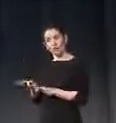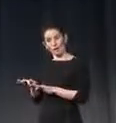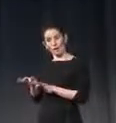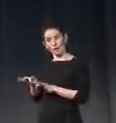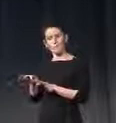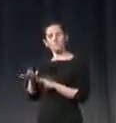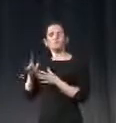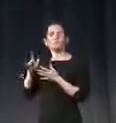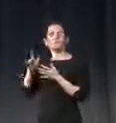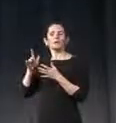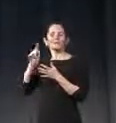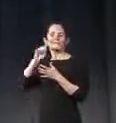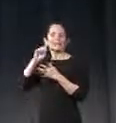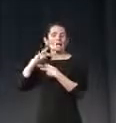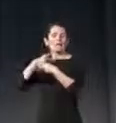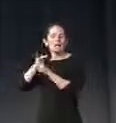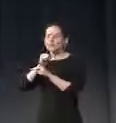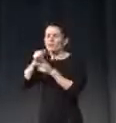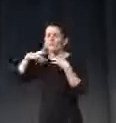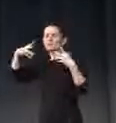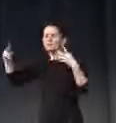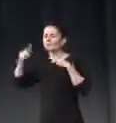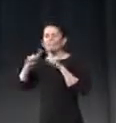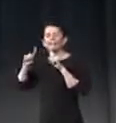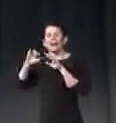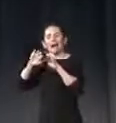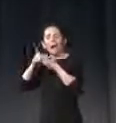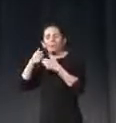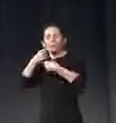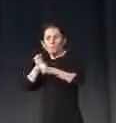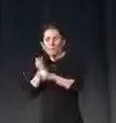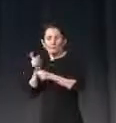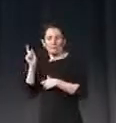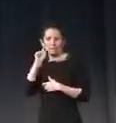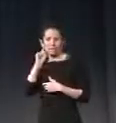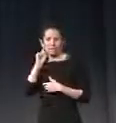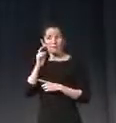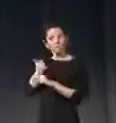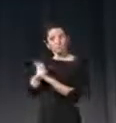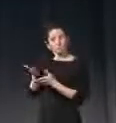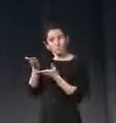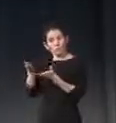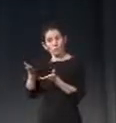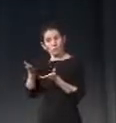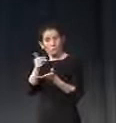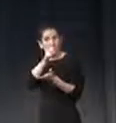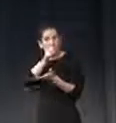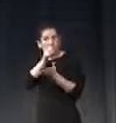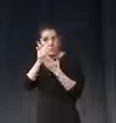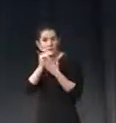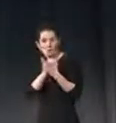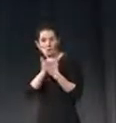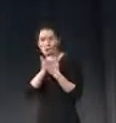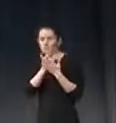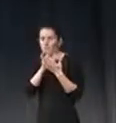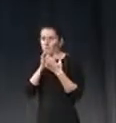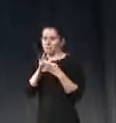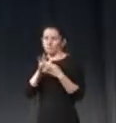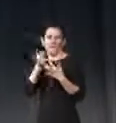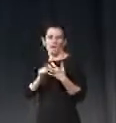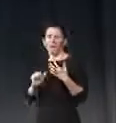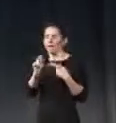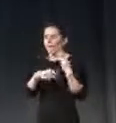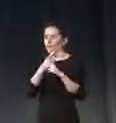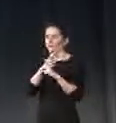sound production, not the acoustic wave. He too offered private lessons for, quote, all cases of impediment or defect of